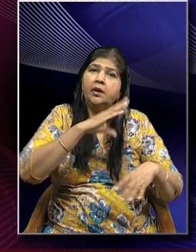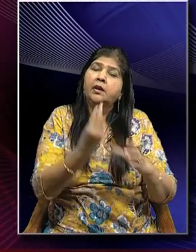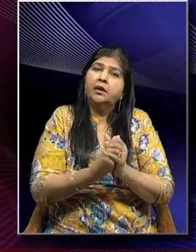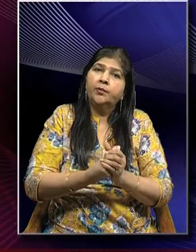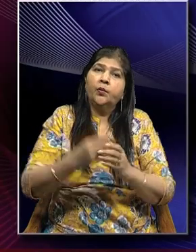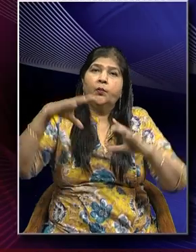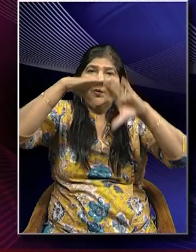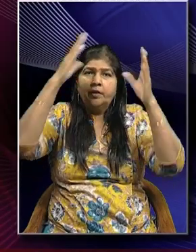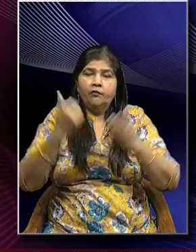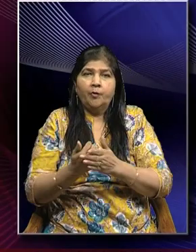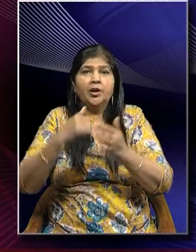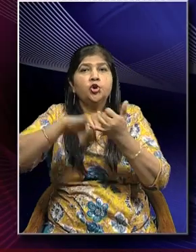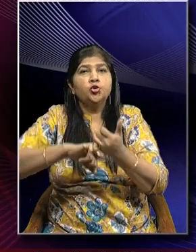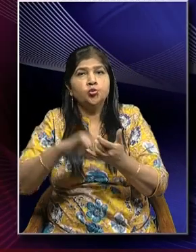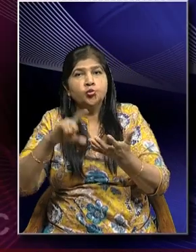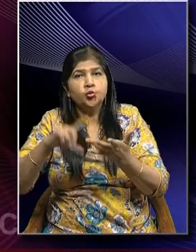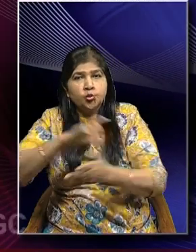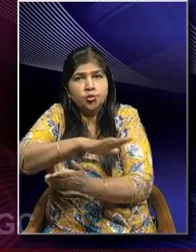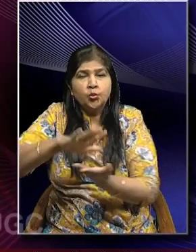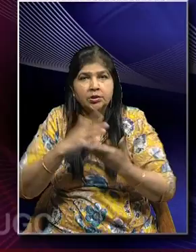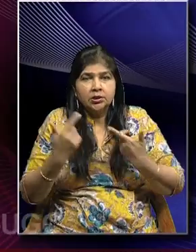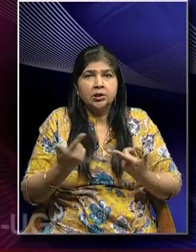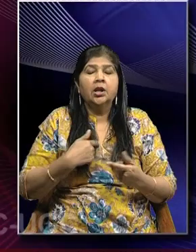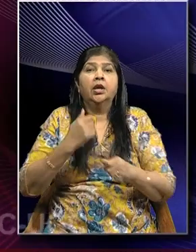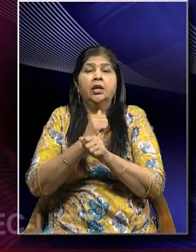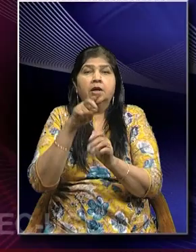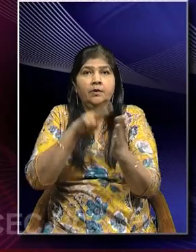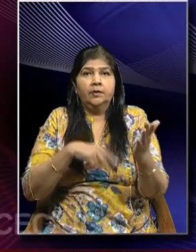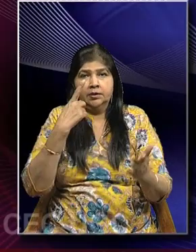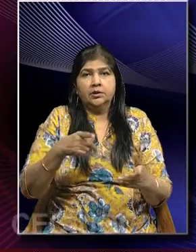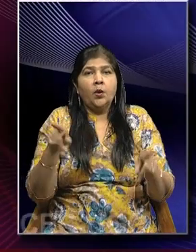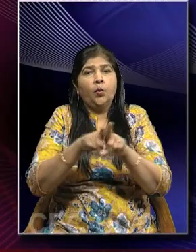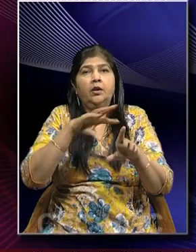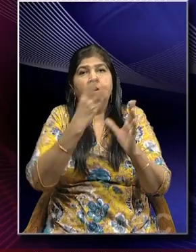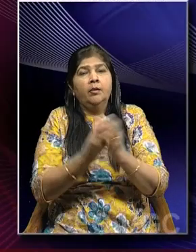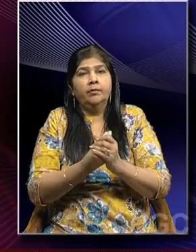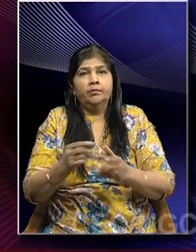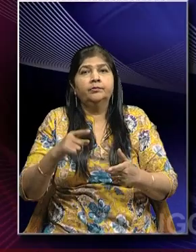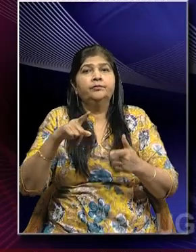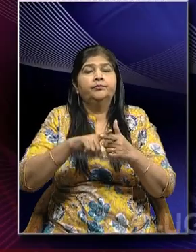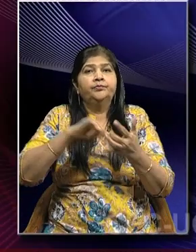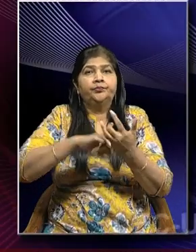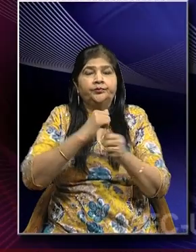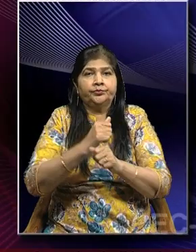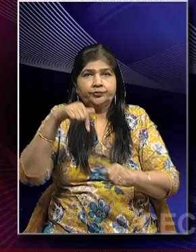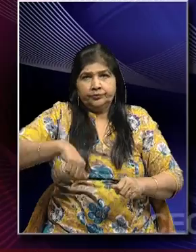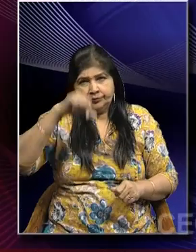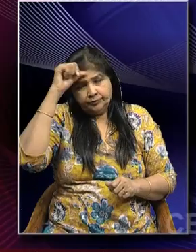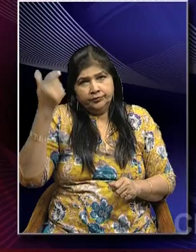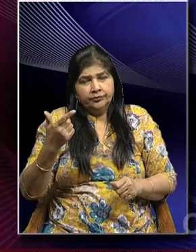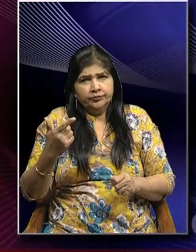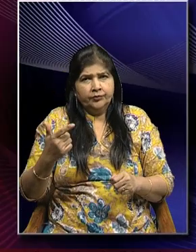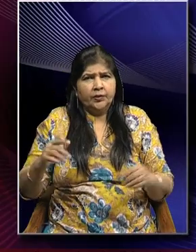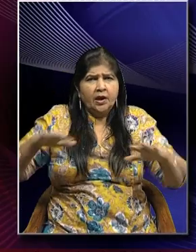environmental, social and governance. So this is all about ESG as an acronym. So in India, this